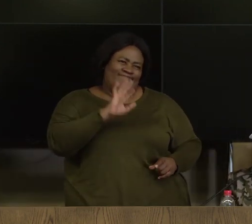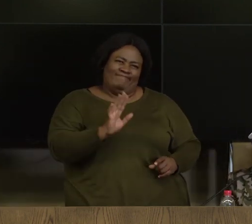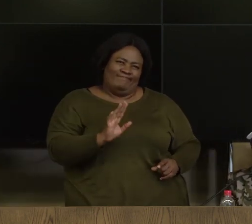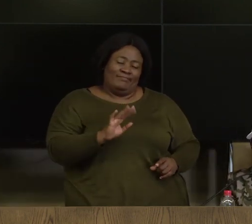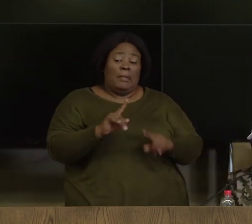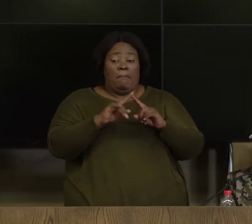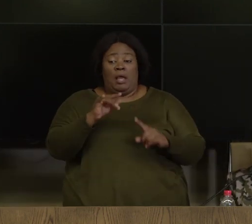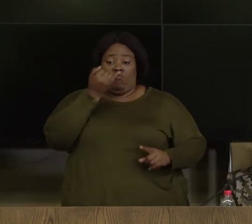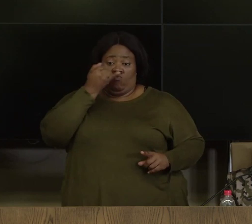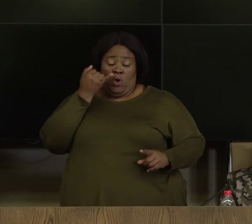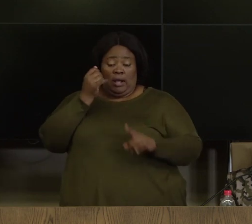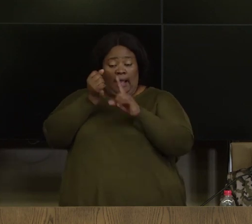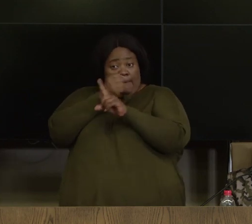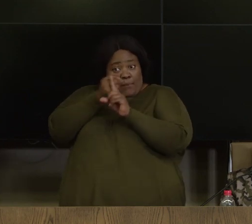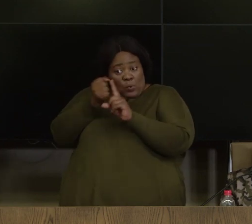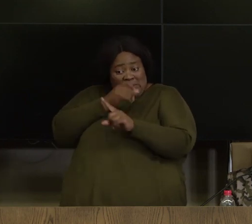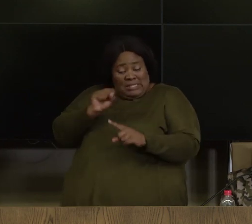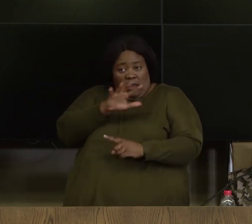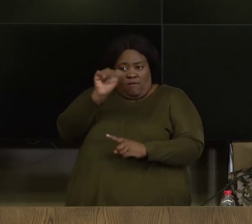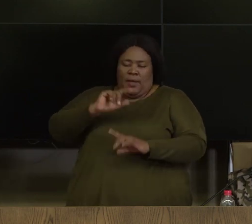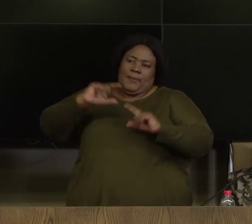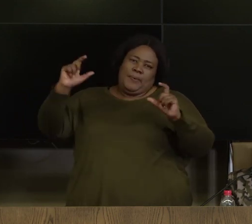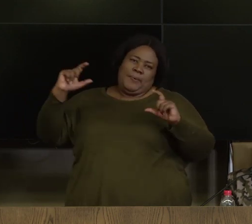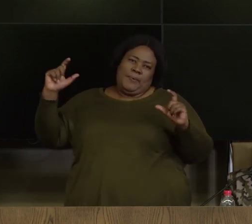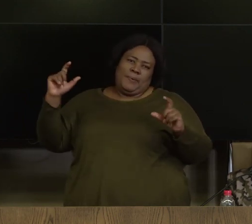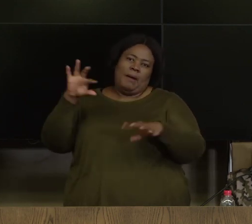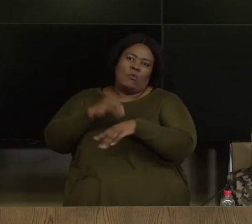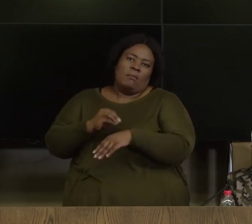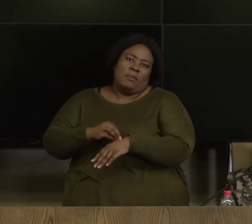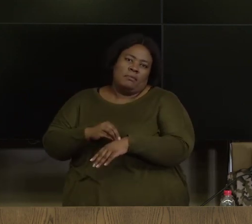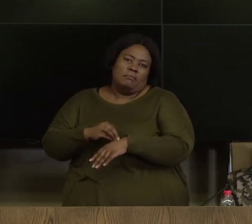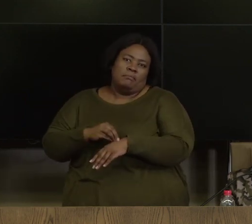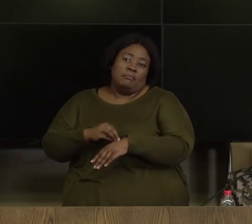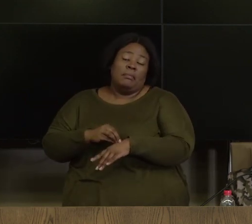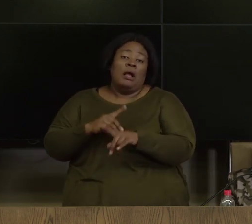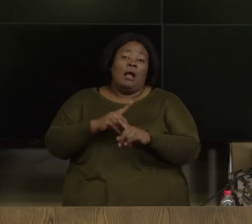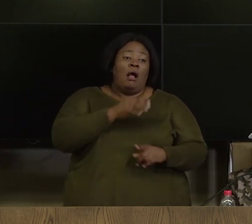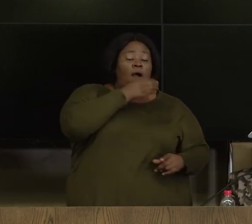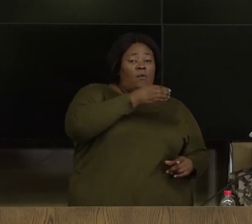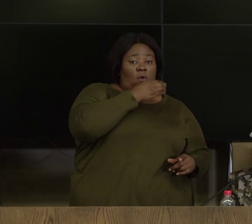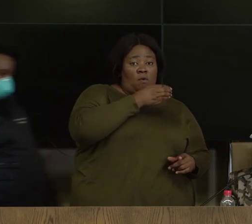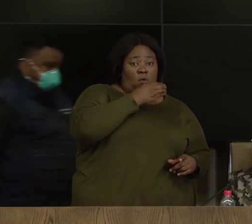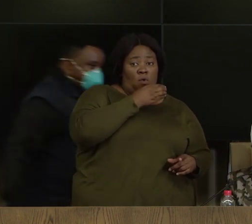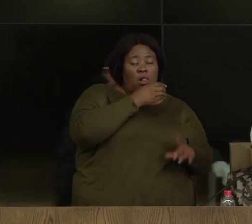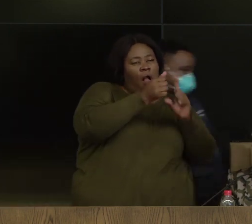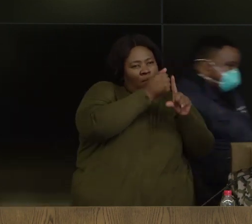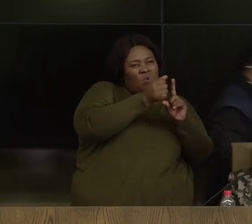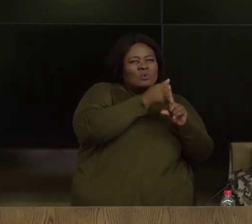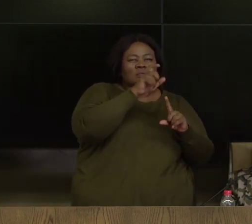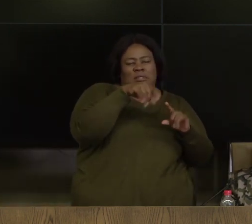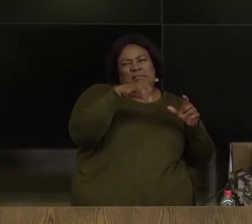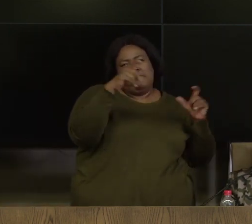Drug abuse in South Africa is one of our biggest problems. Alcohol abuse is one of our biggest